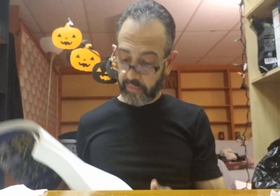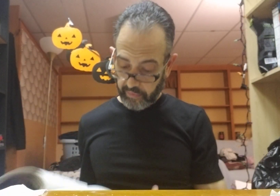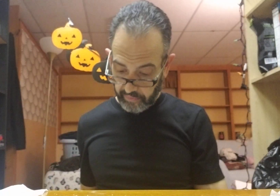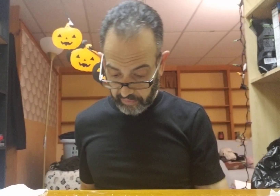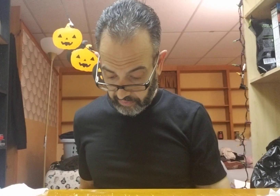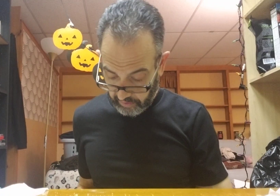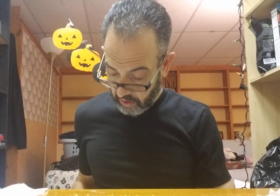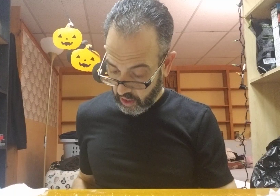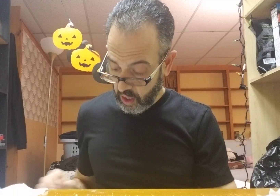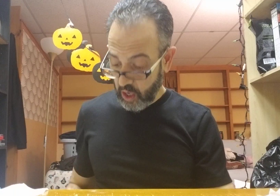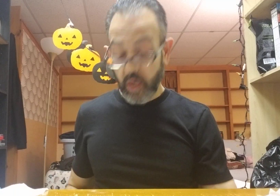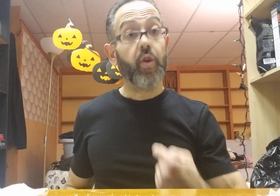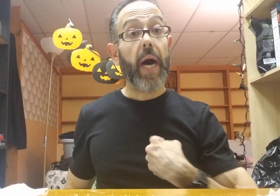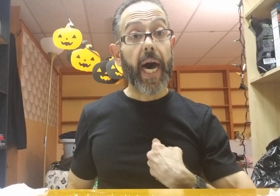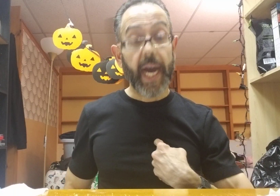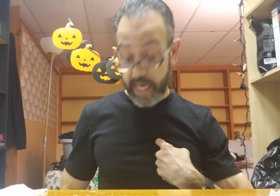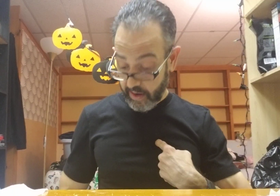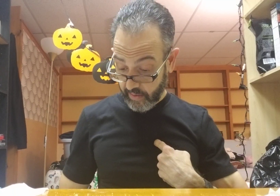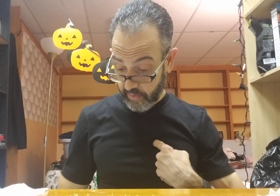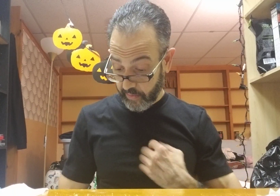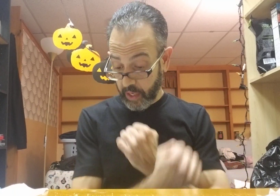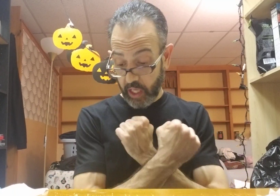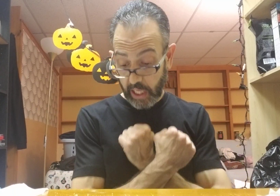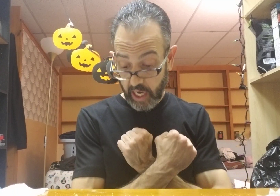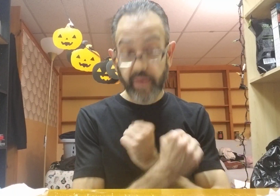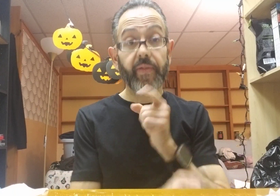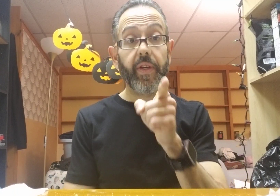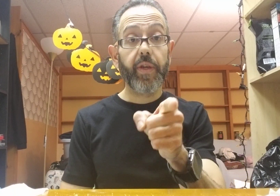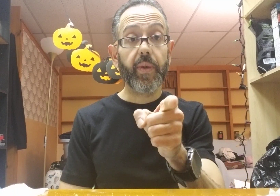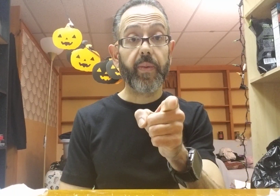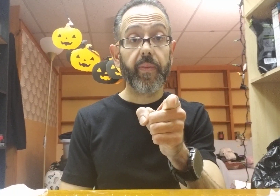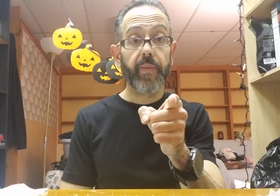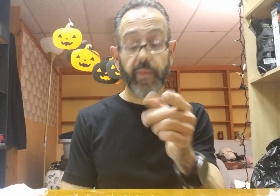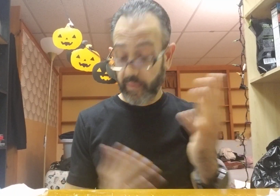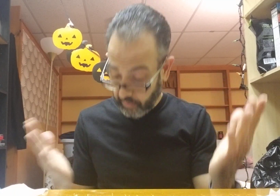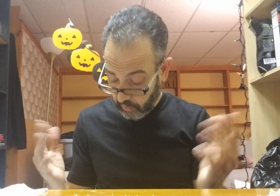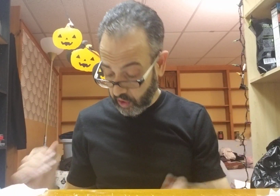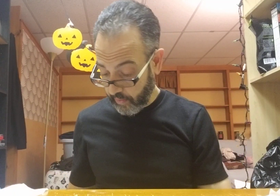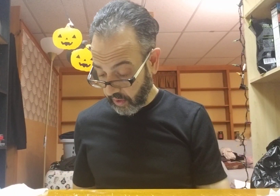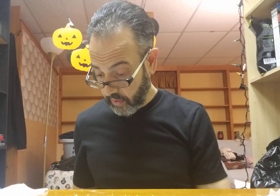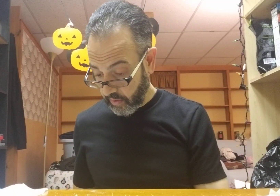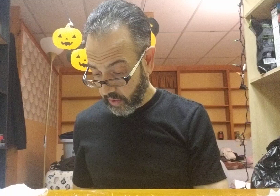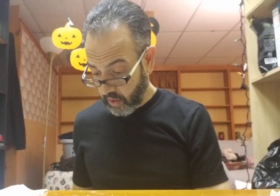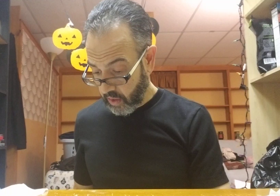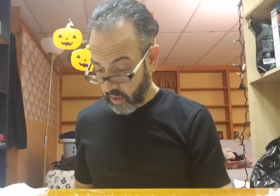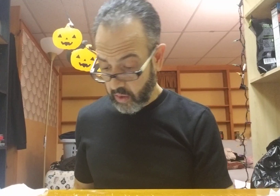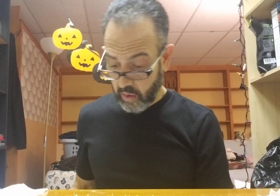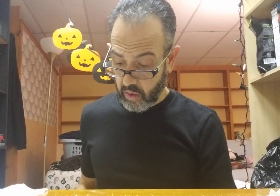so I love you. Simple.